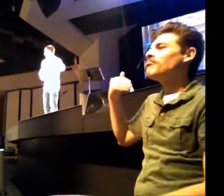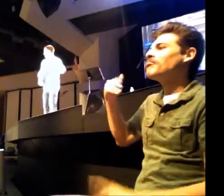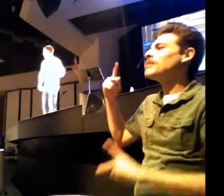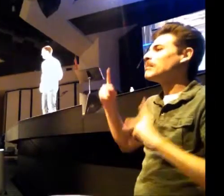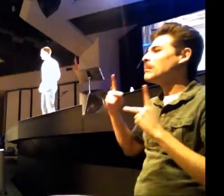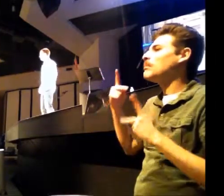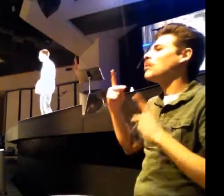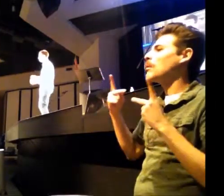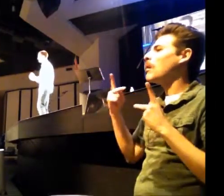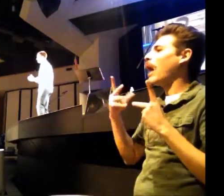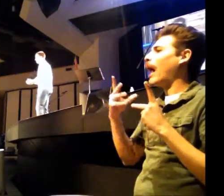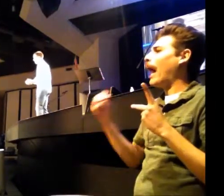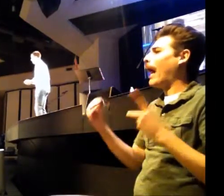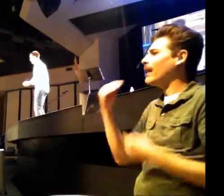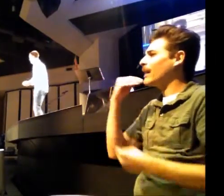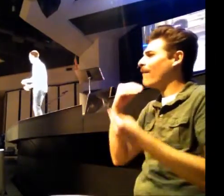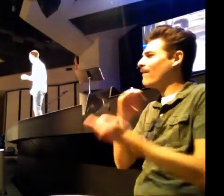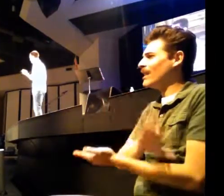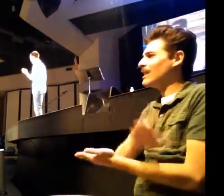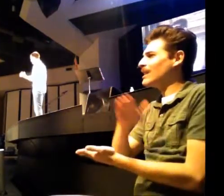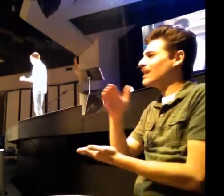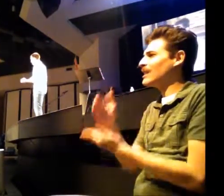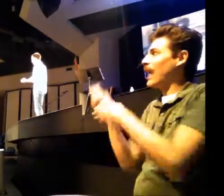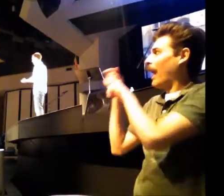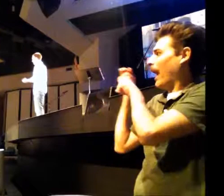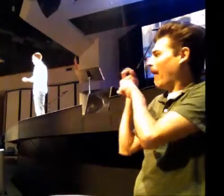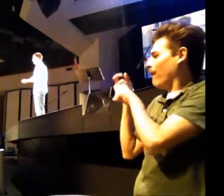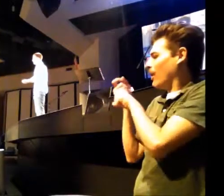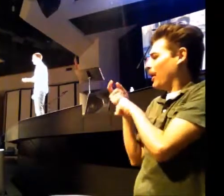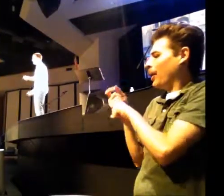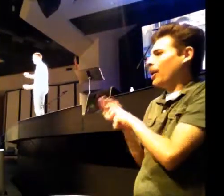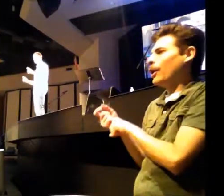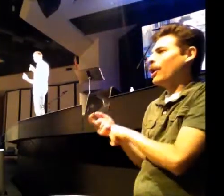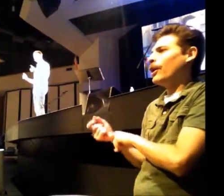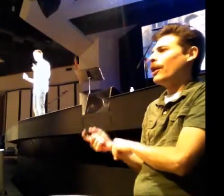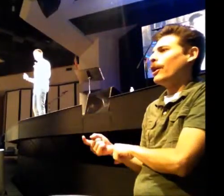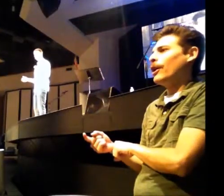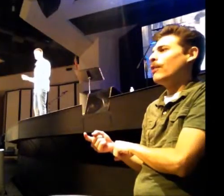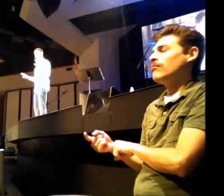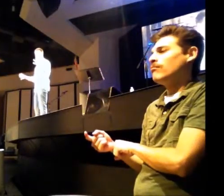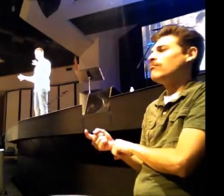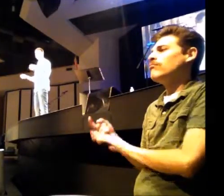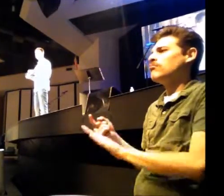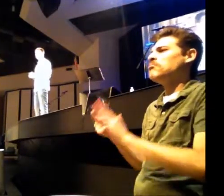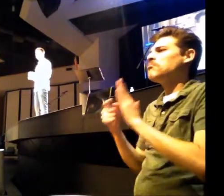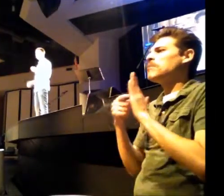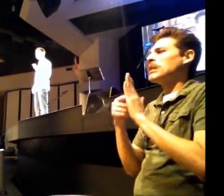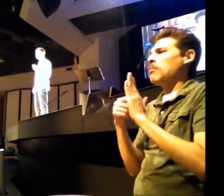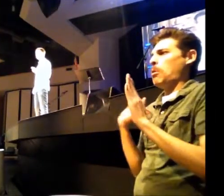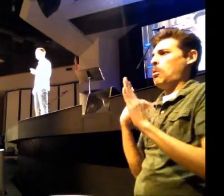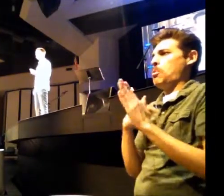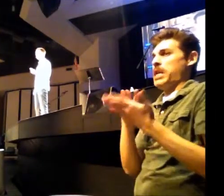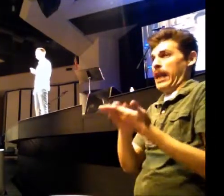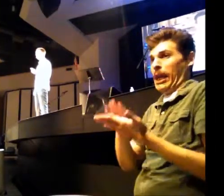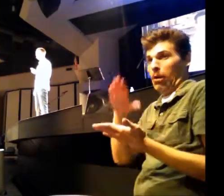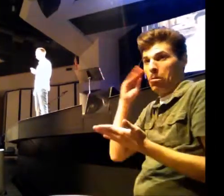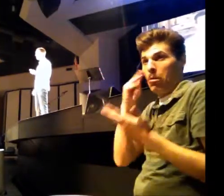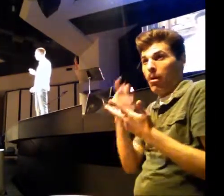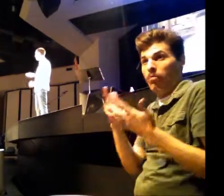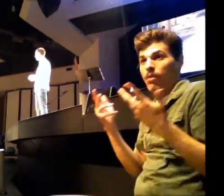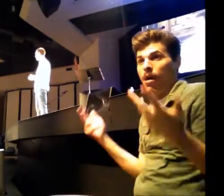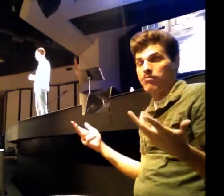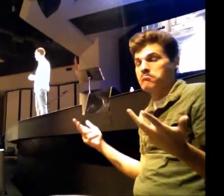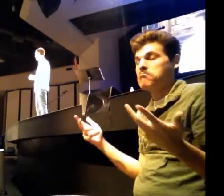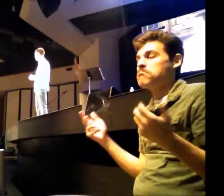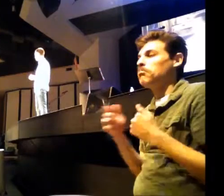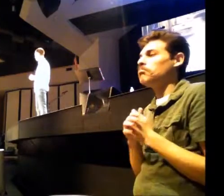the Feast of Unleavened Bread, to discover something deeply amazing about Jesus. Here's what many of us, I'd argue, in this room probably aren't aware of. At